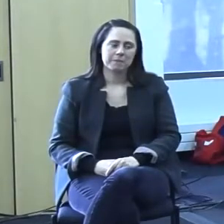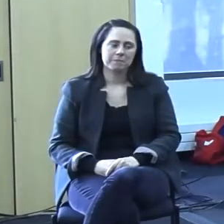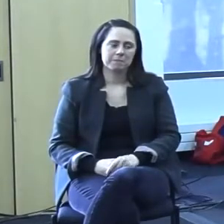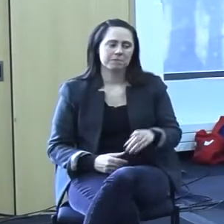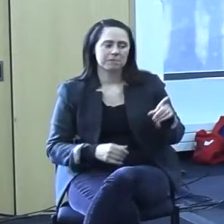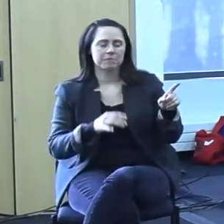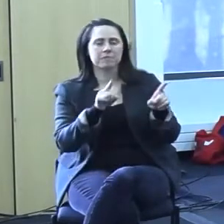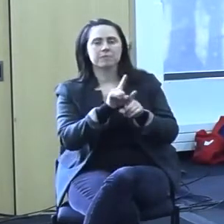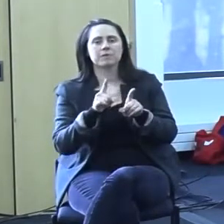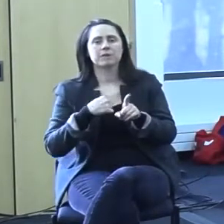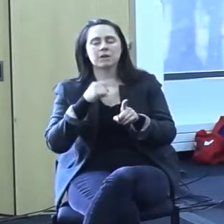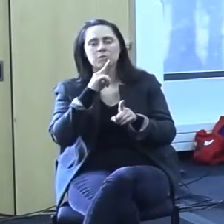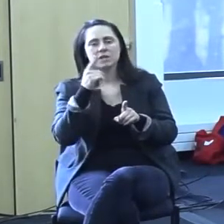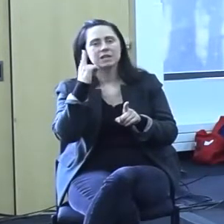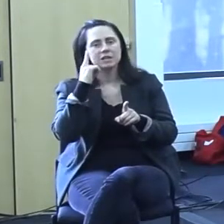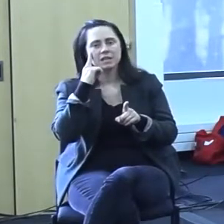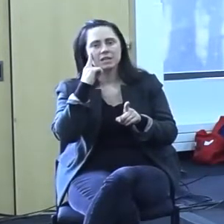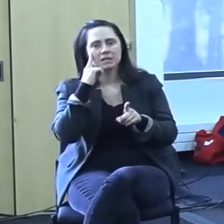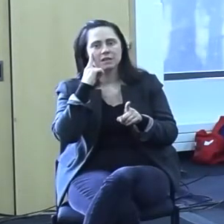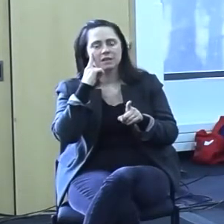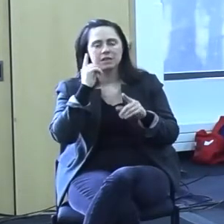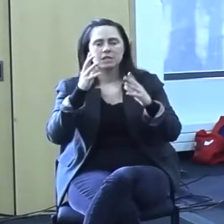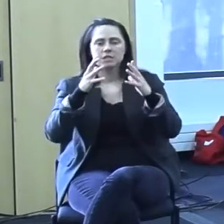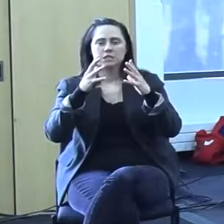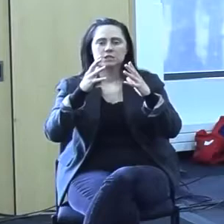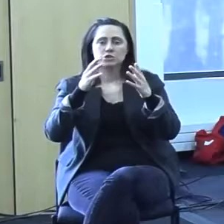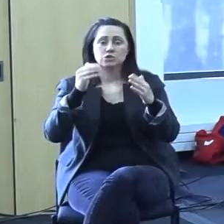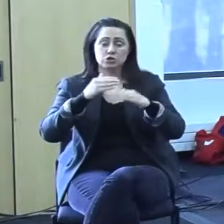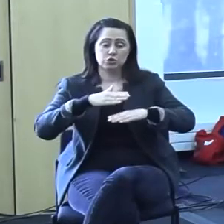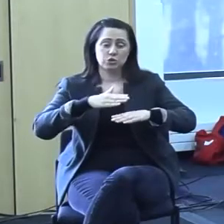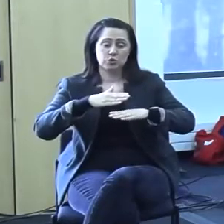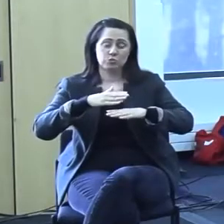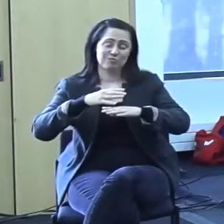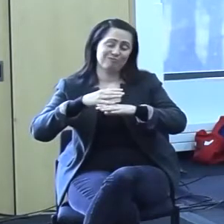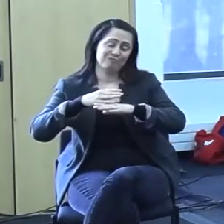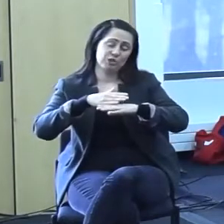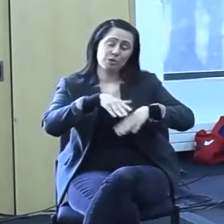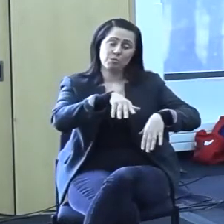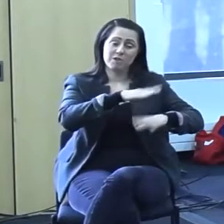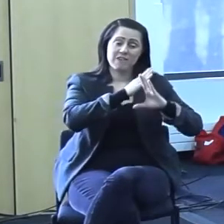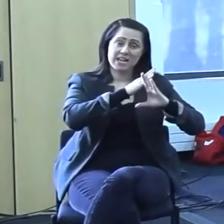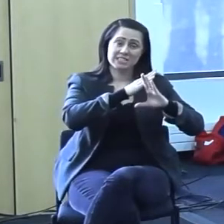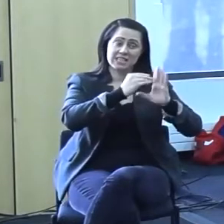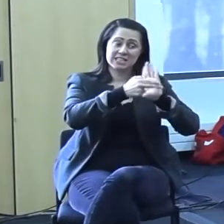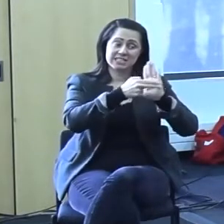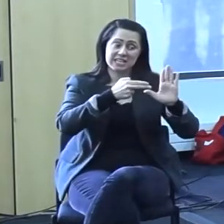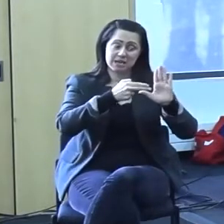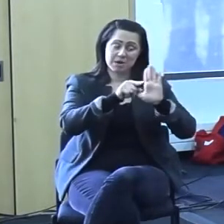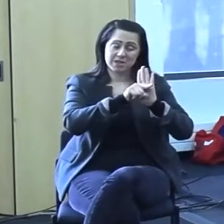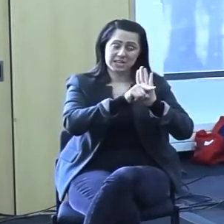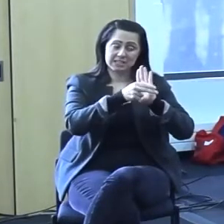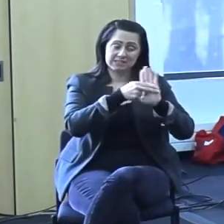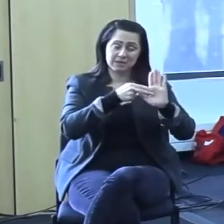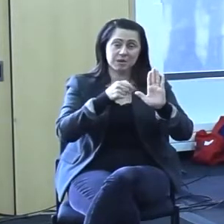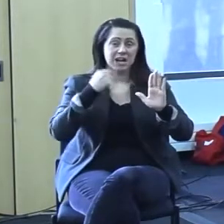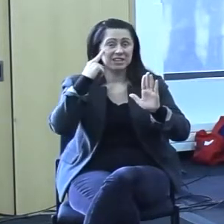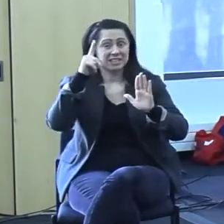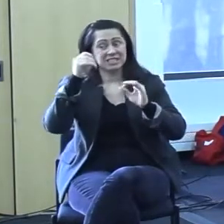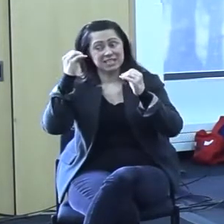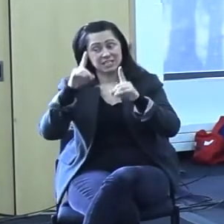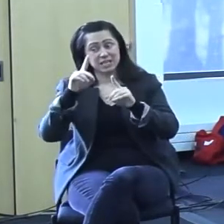Also, I really think that to break down the stigma, we need to educate people more on disabilities. I think society, there's a